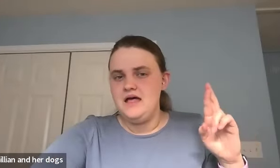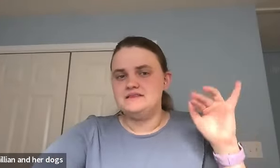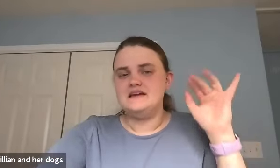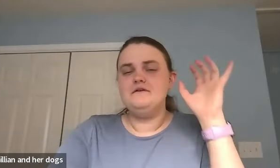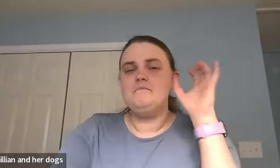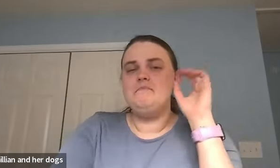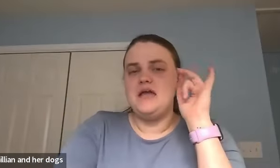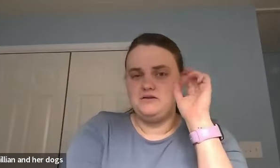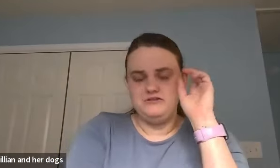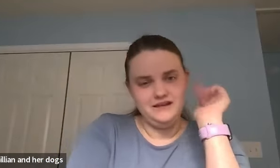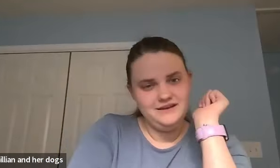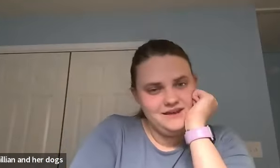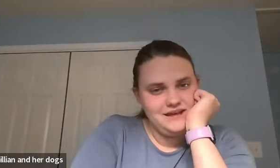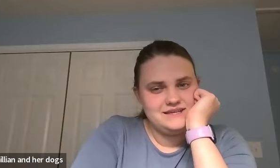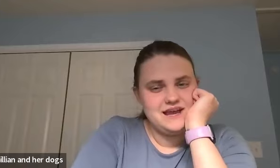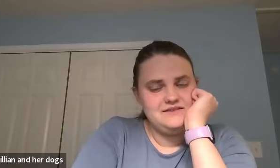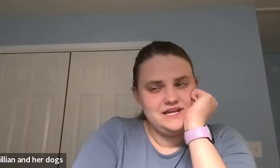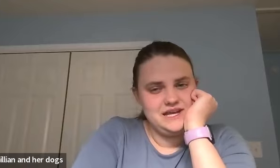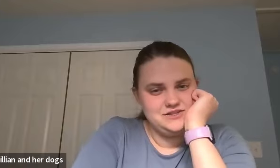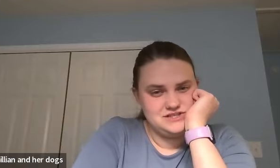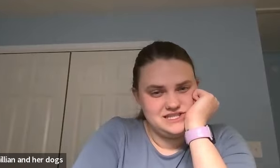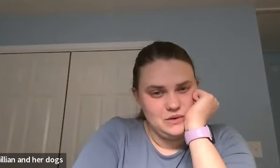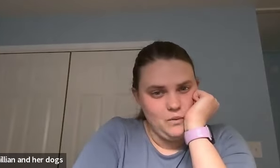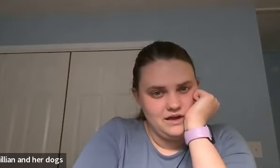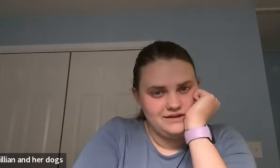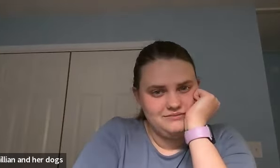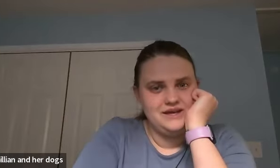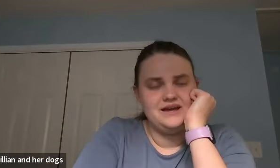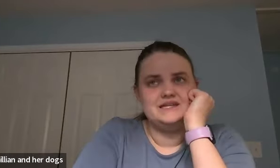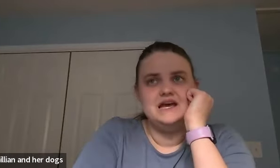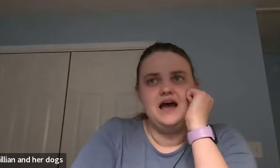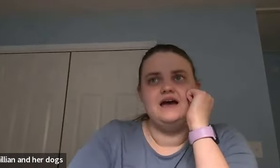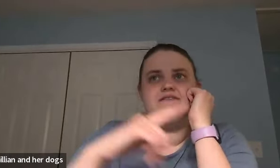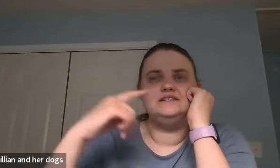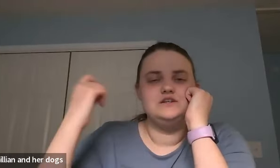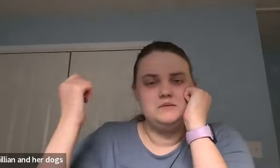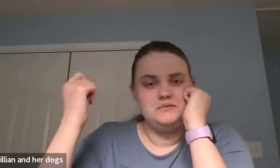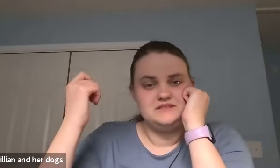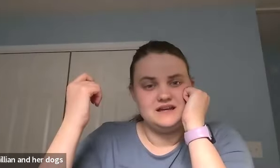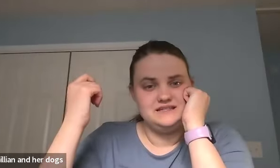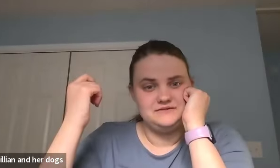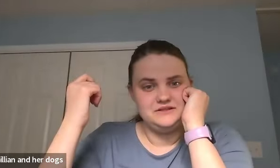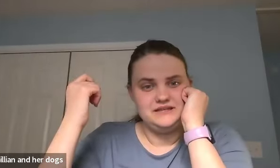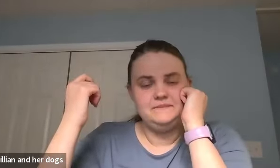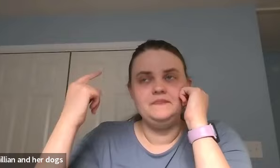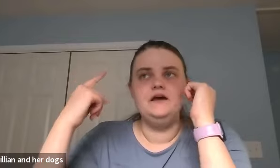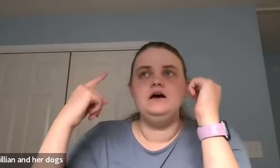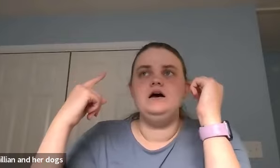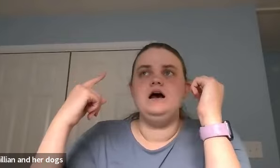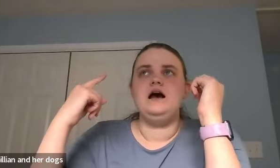The sign for berry is kind of an interesting one because I've seen so many people sign it differently. I've